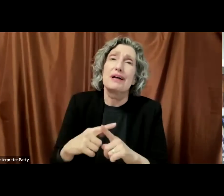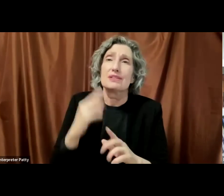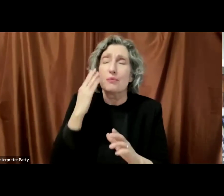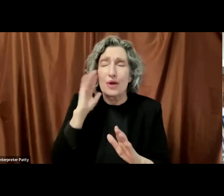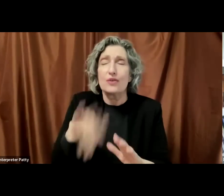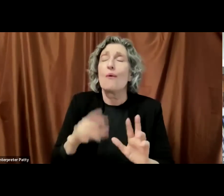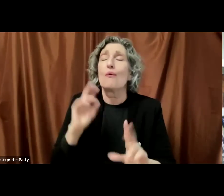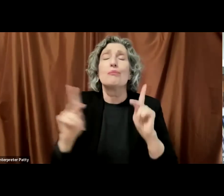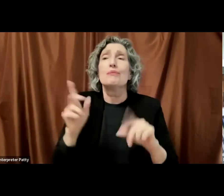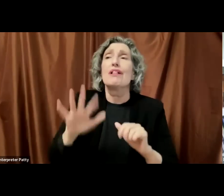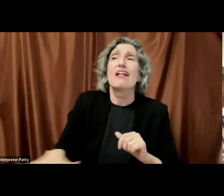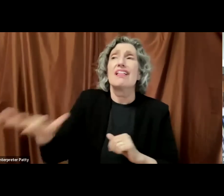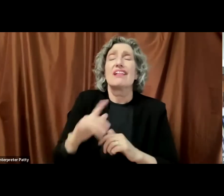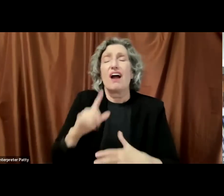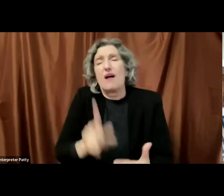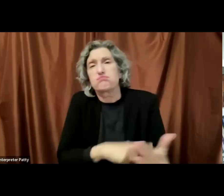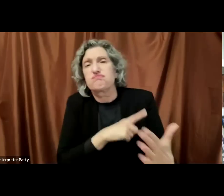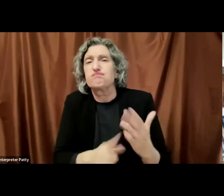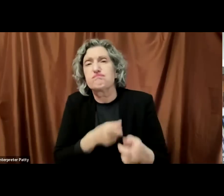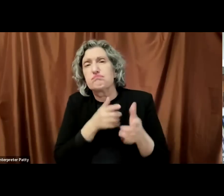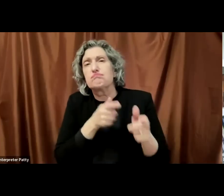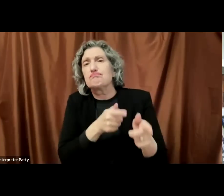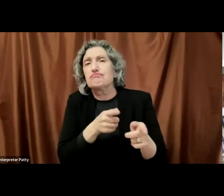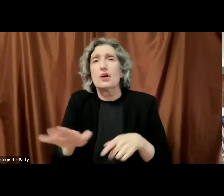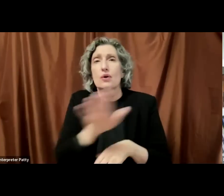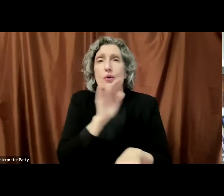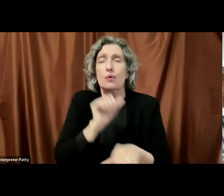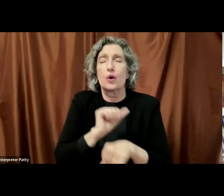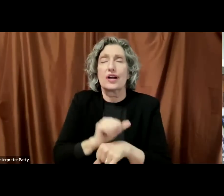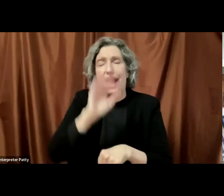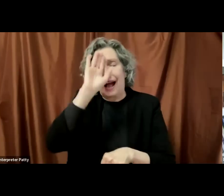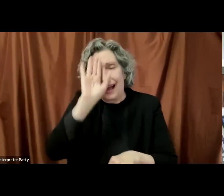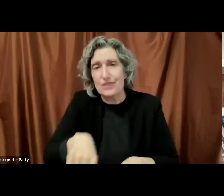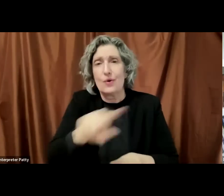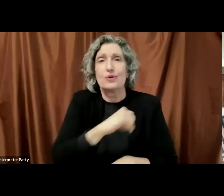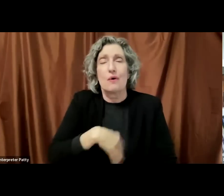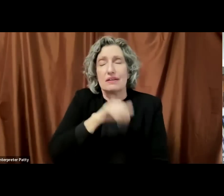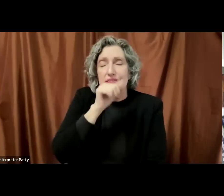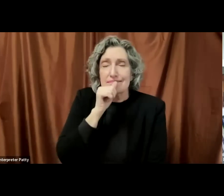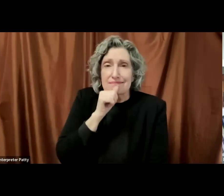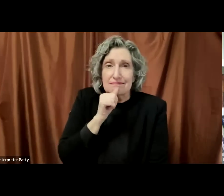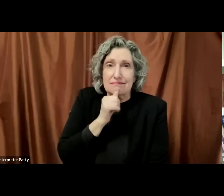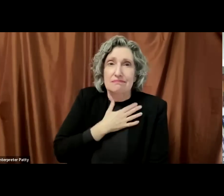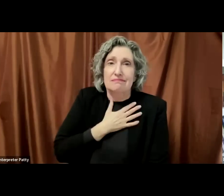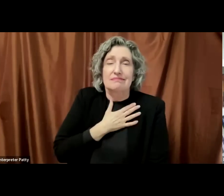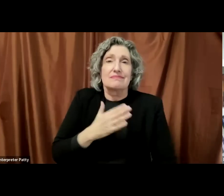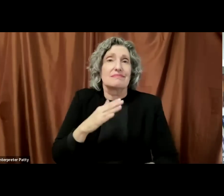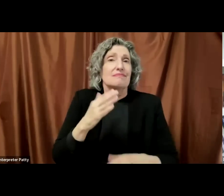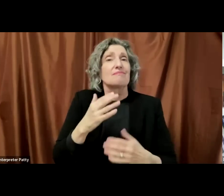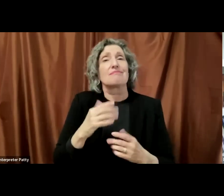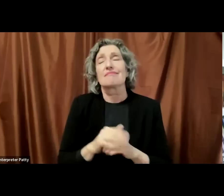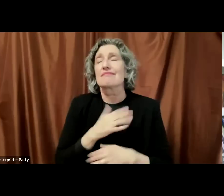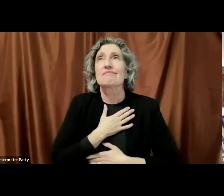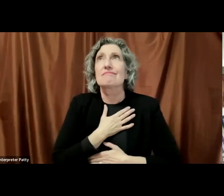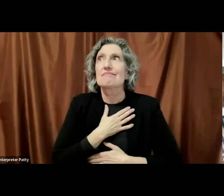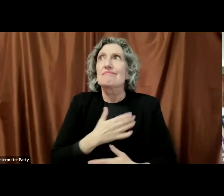is taking a toll. I know that you have endless, valid, important questions, many